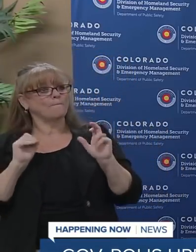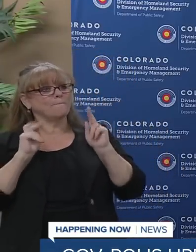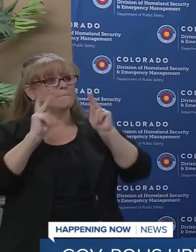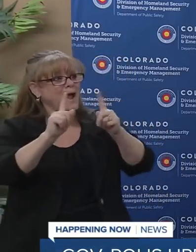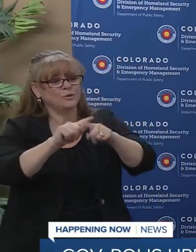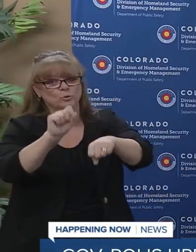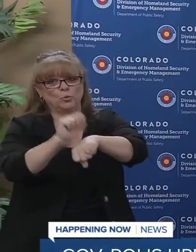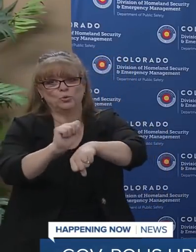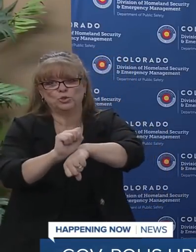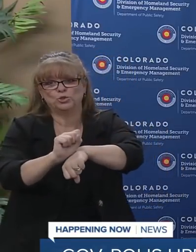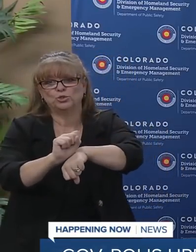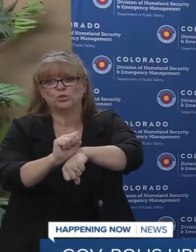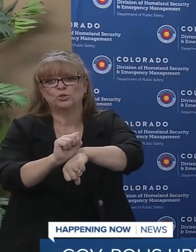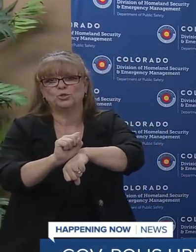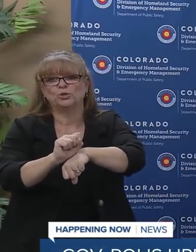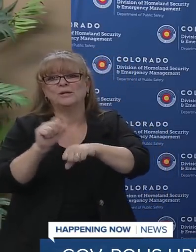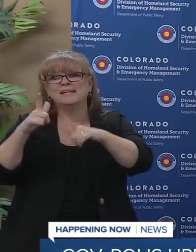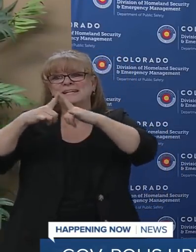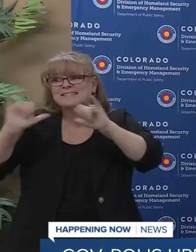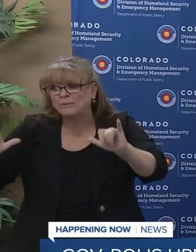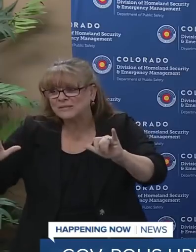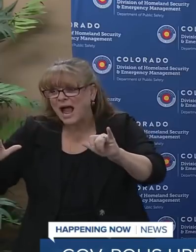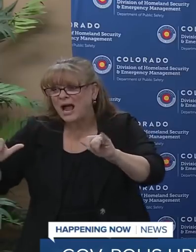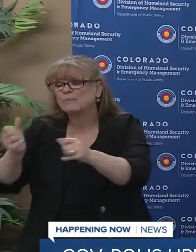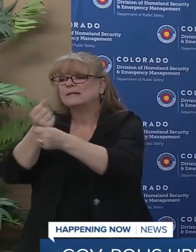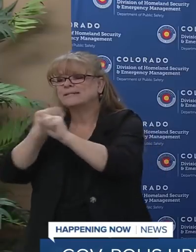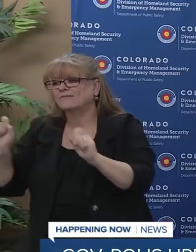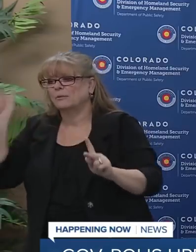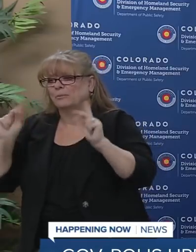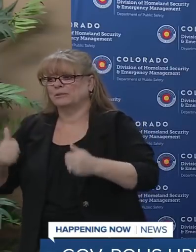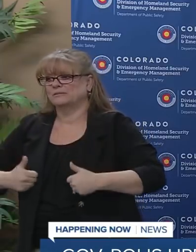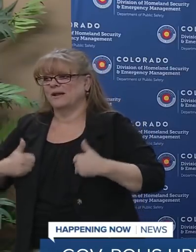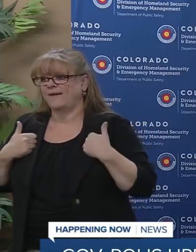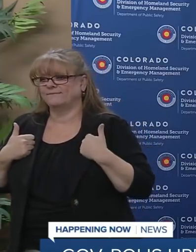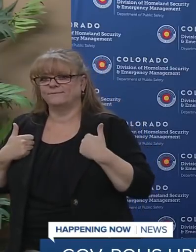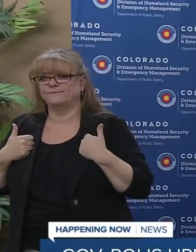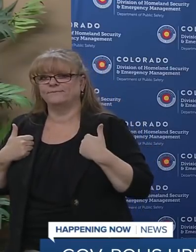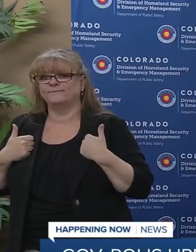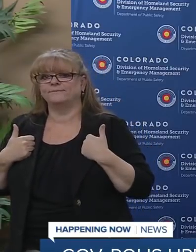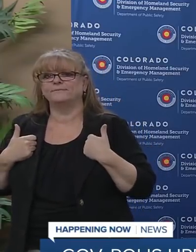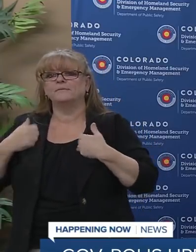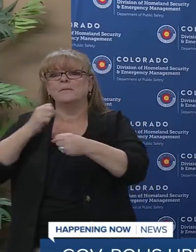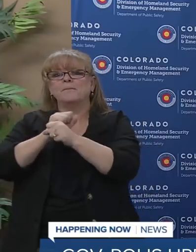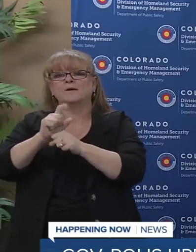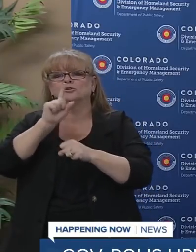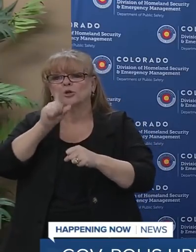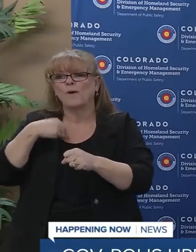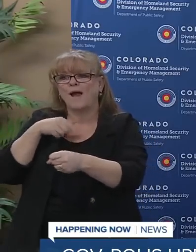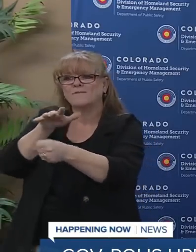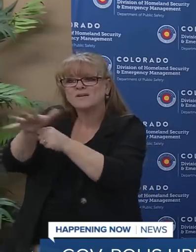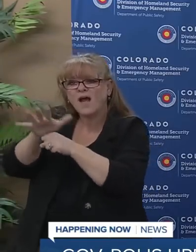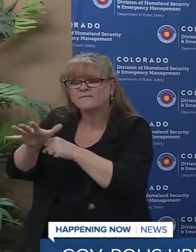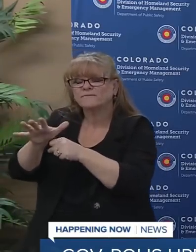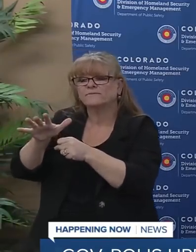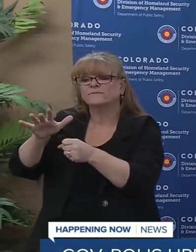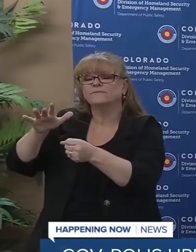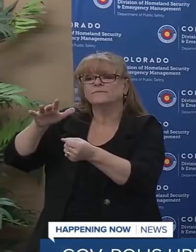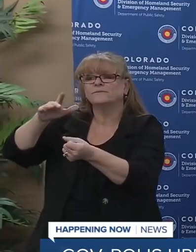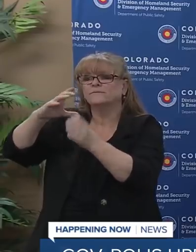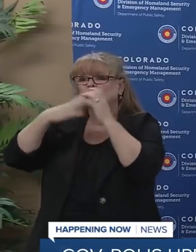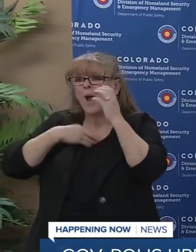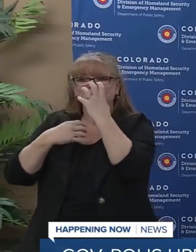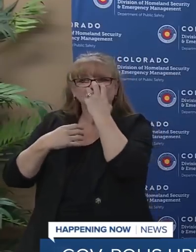lives as we build the medical capacity we need to address the surge of patients in Colorado. Happy to take some questions. Governor, can we